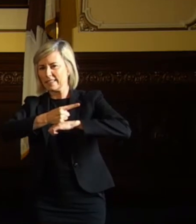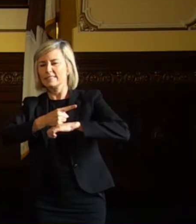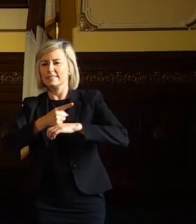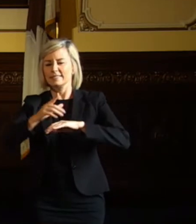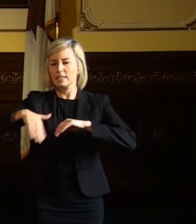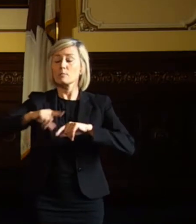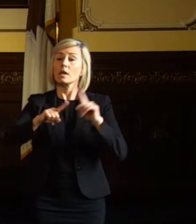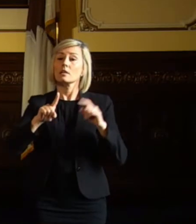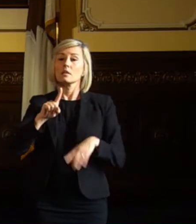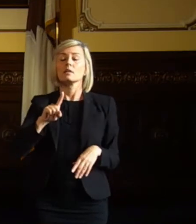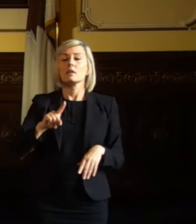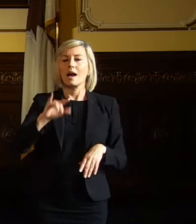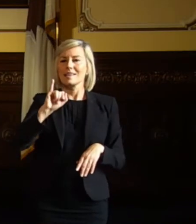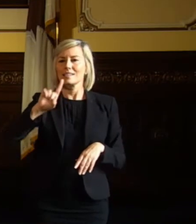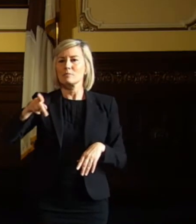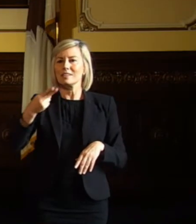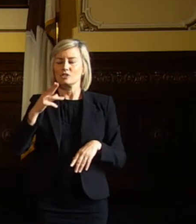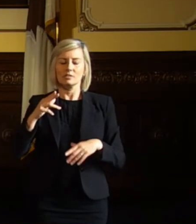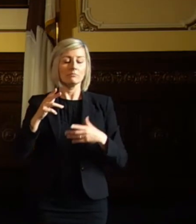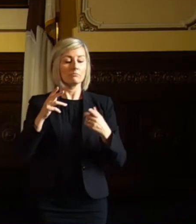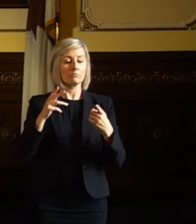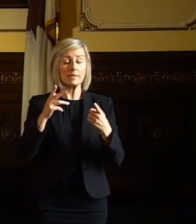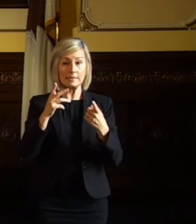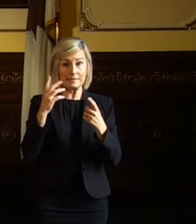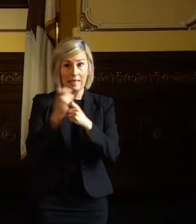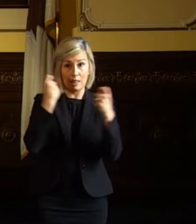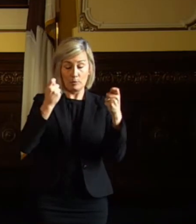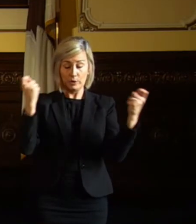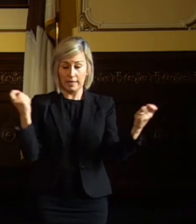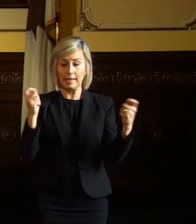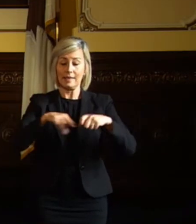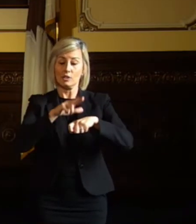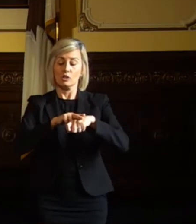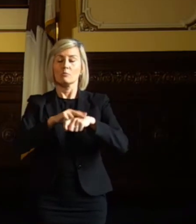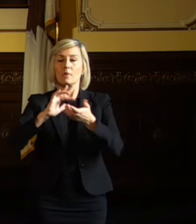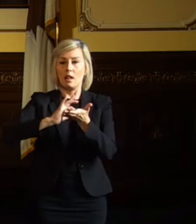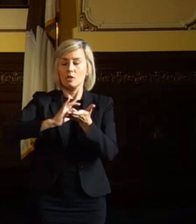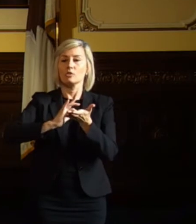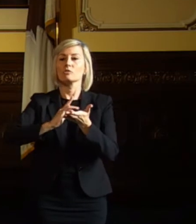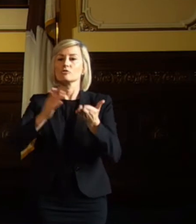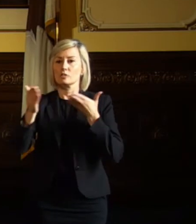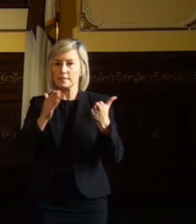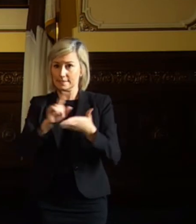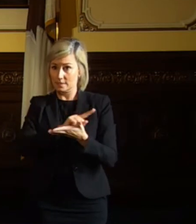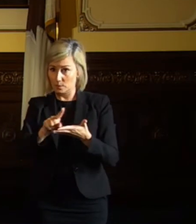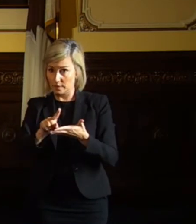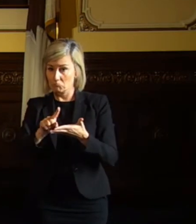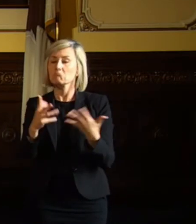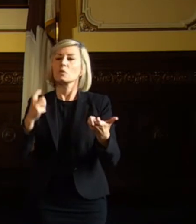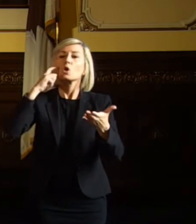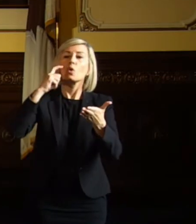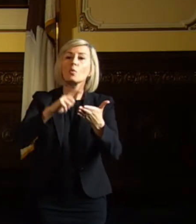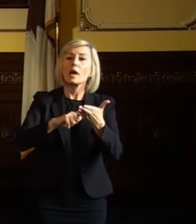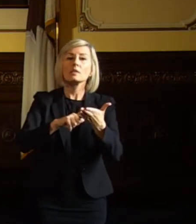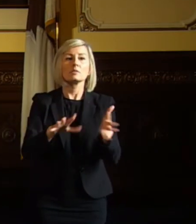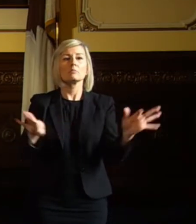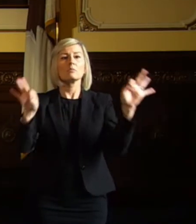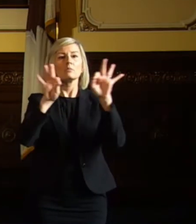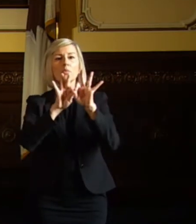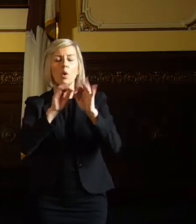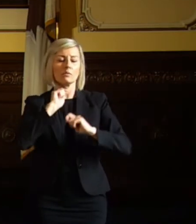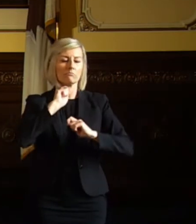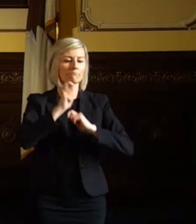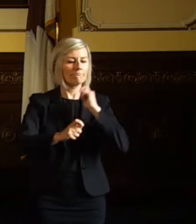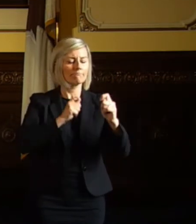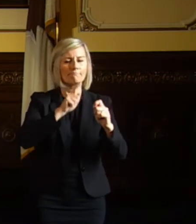the Illinois Department of Public Health is celebrating National Emergency Medical Services Week. And we want to recognize the important contribution